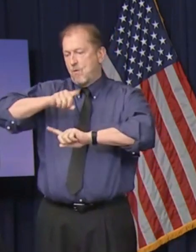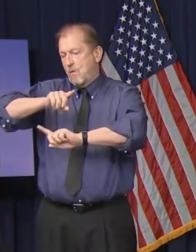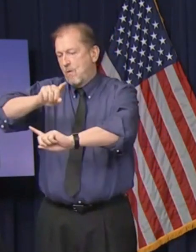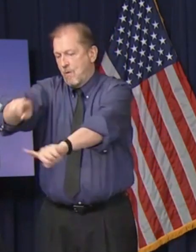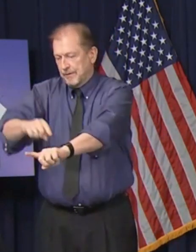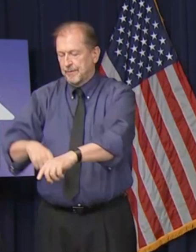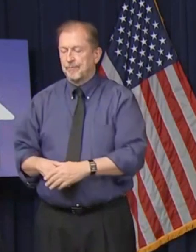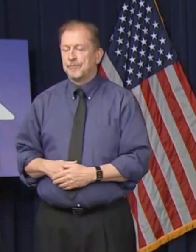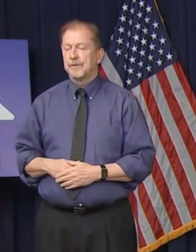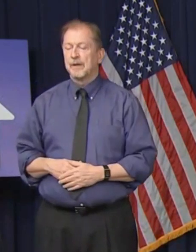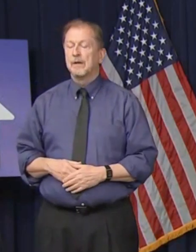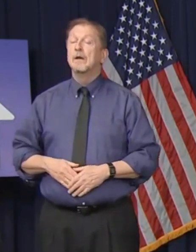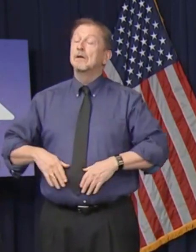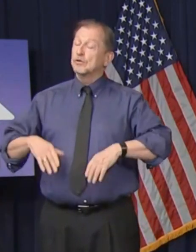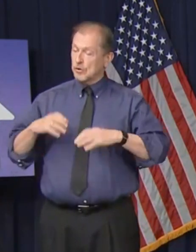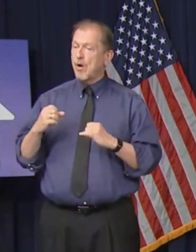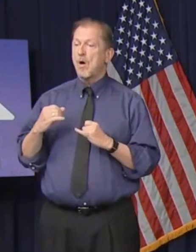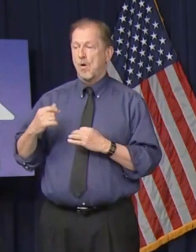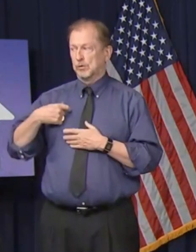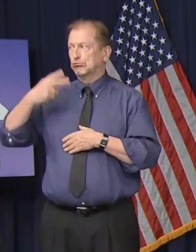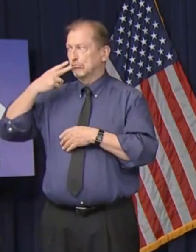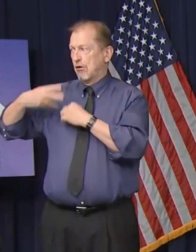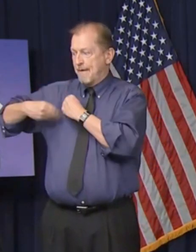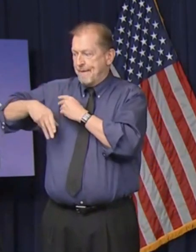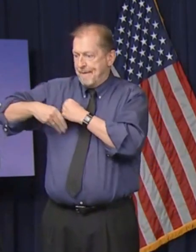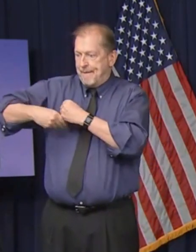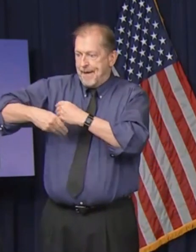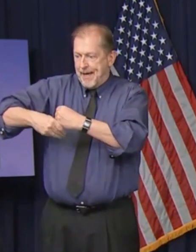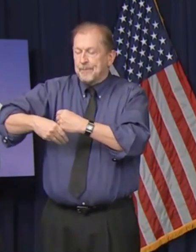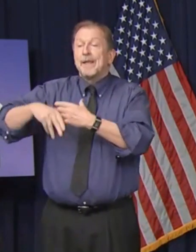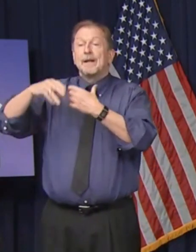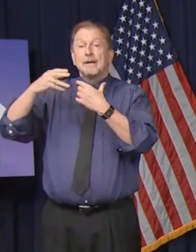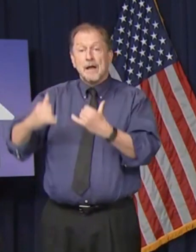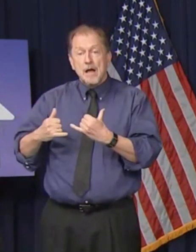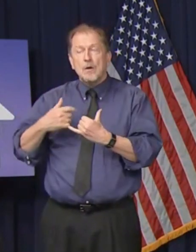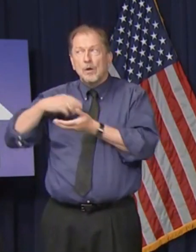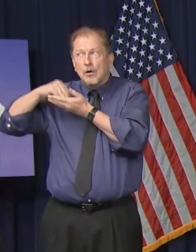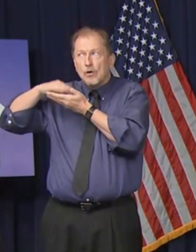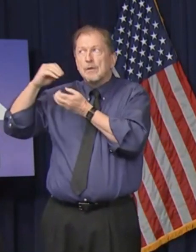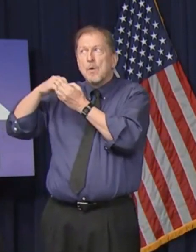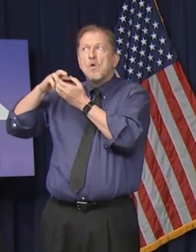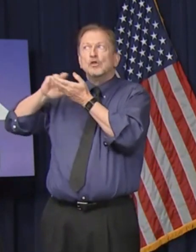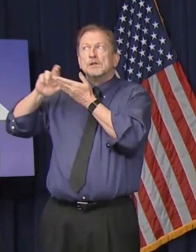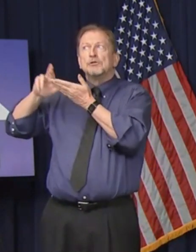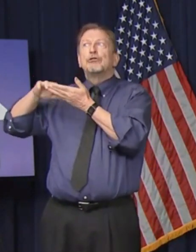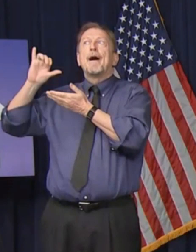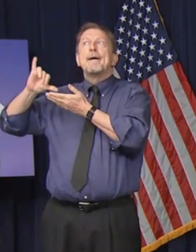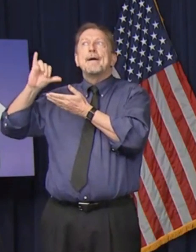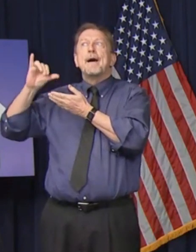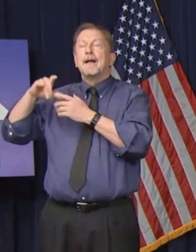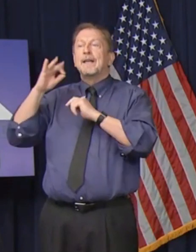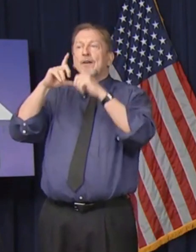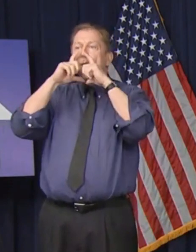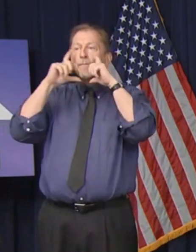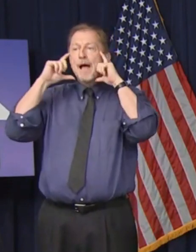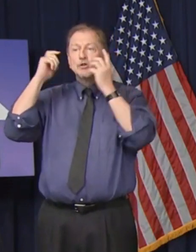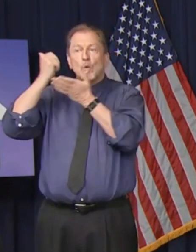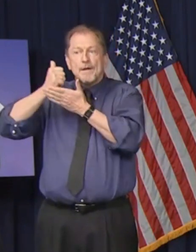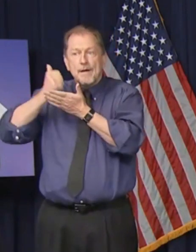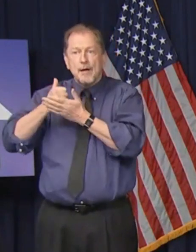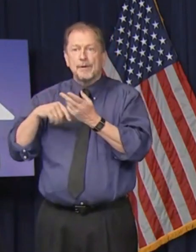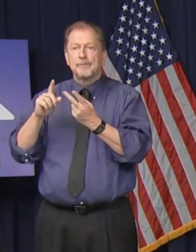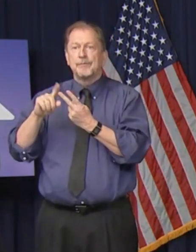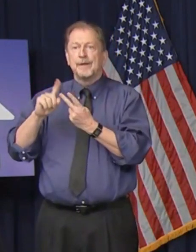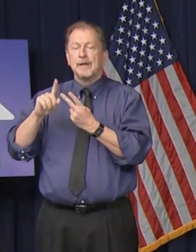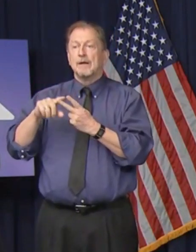of things as we all have learned that wearing masks helps, that, you know, fewer people in a